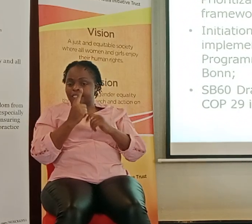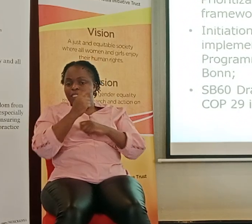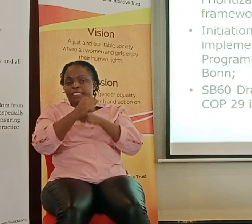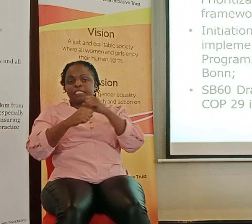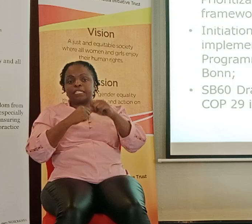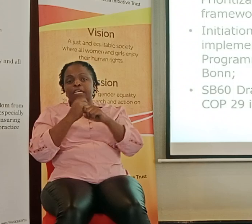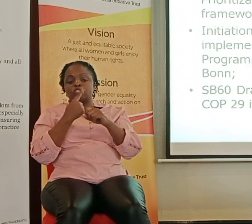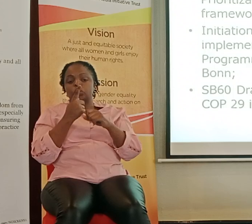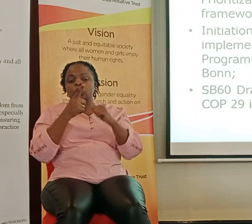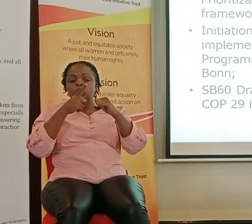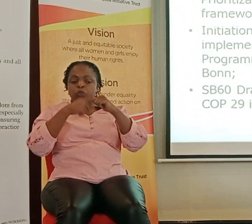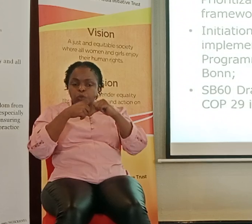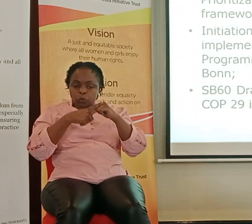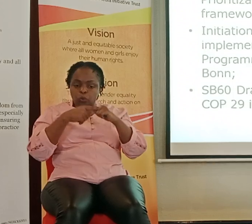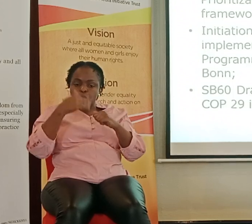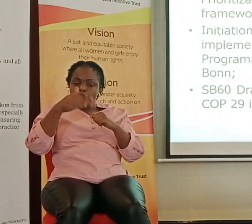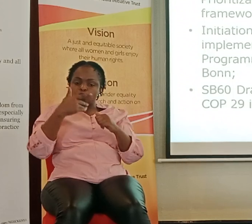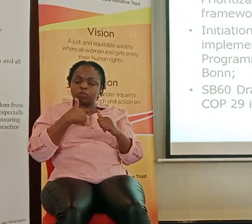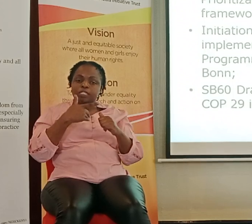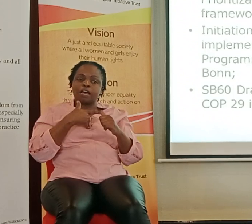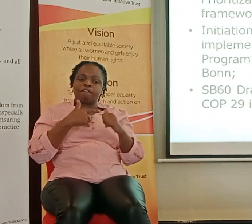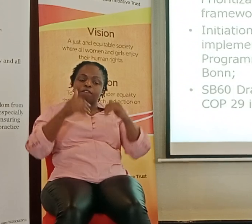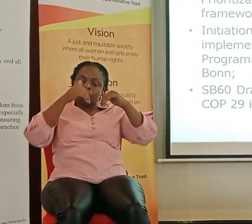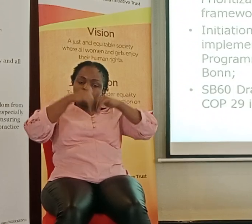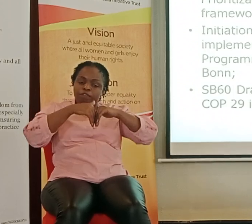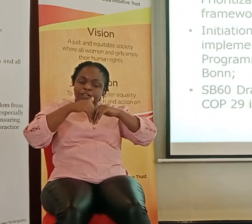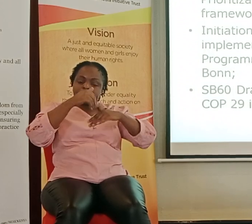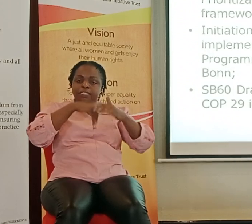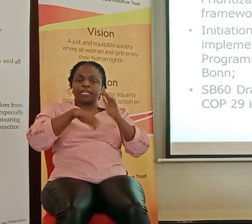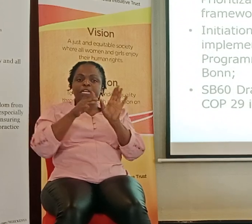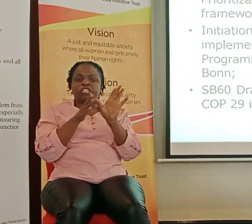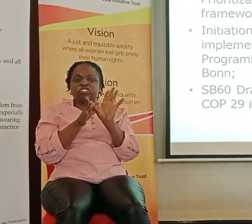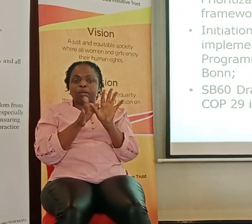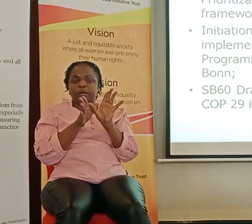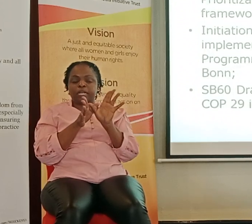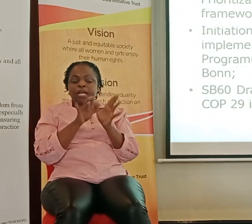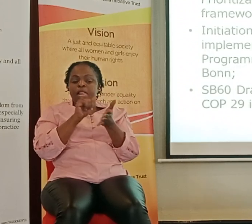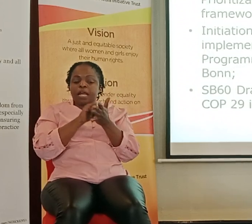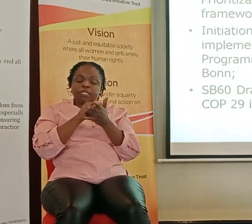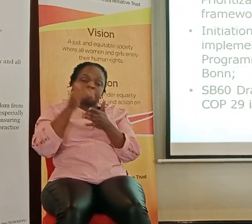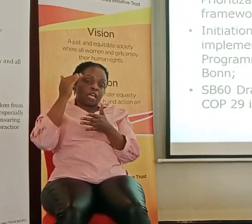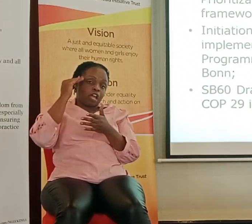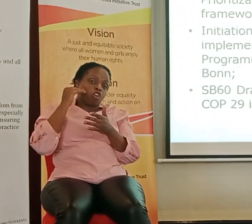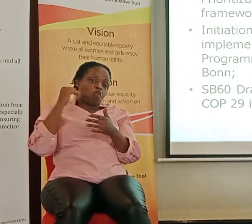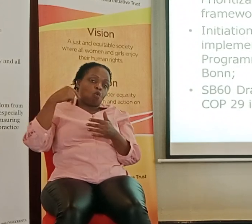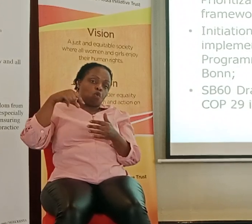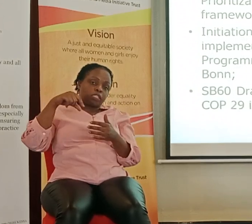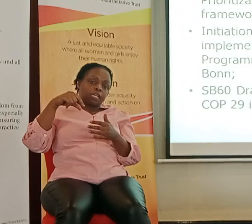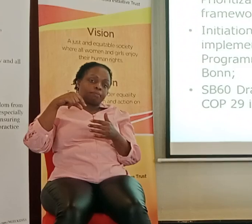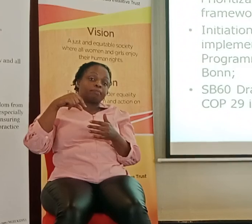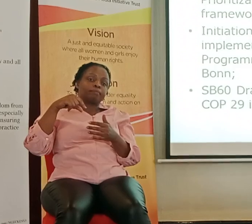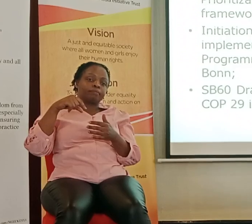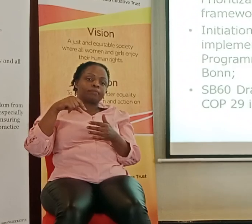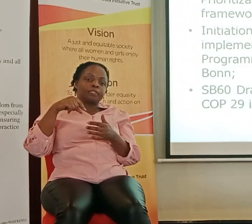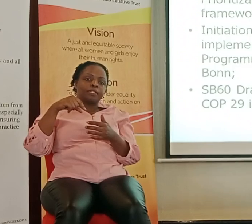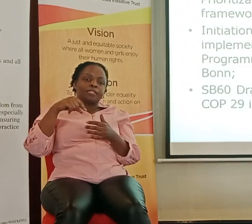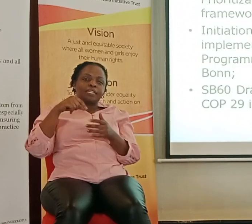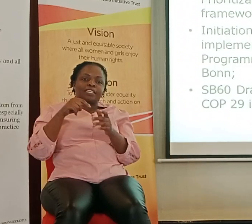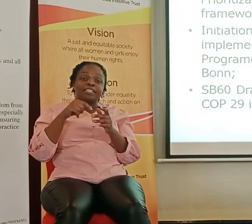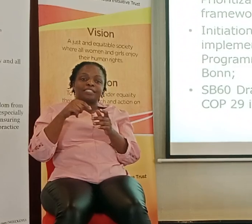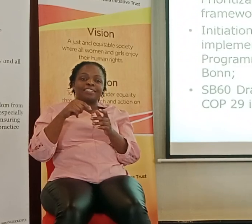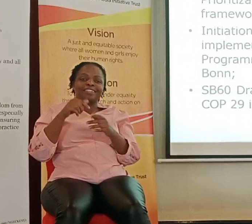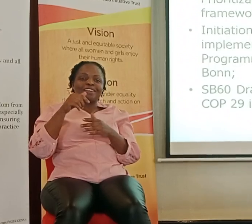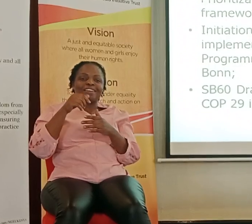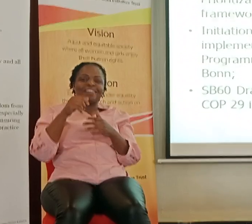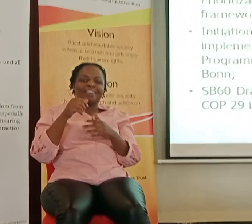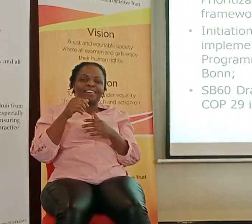So in June, there's always a conference in Bonn, Germany, which is the headquarters of the